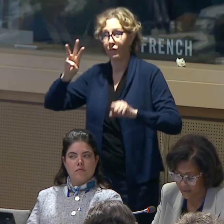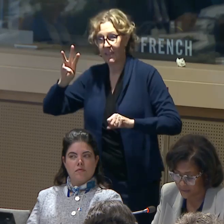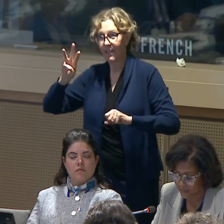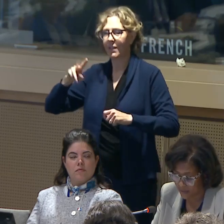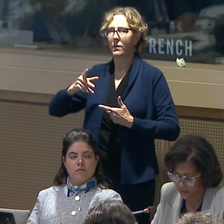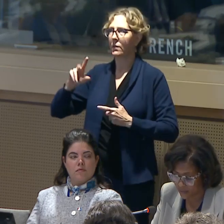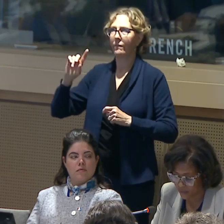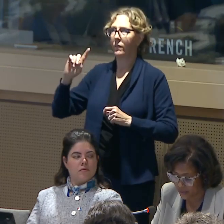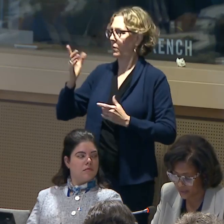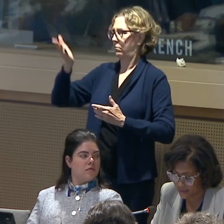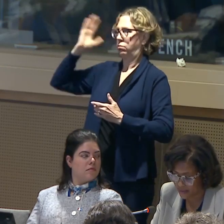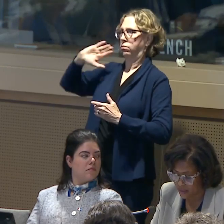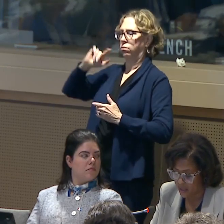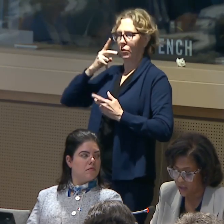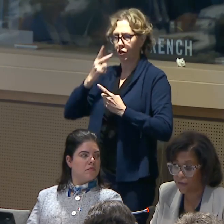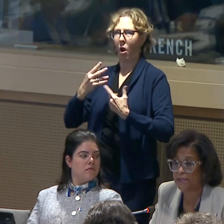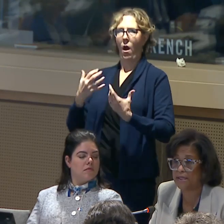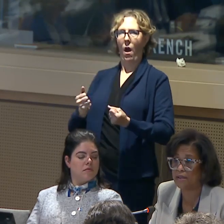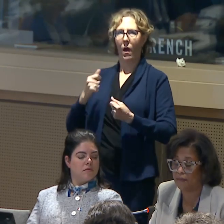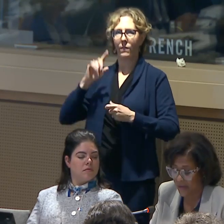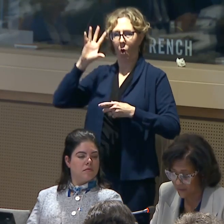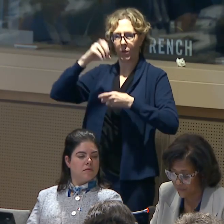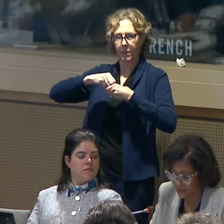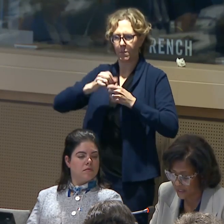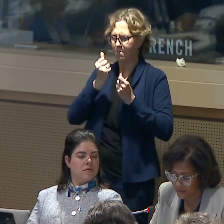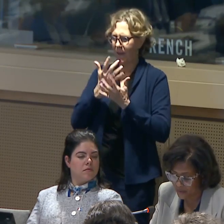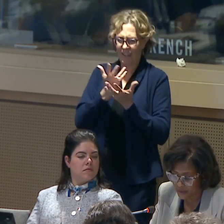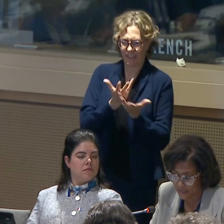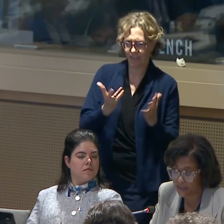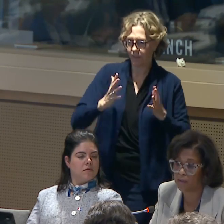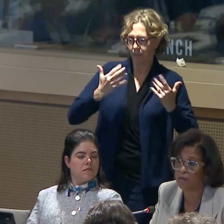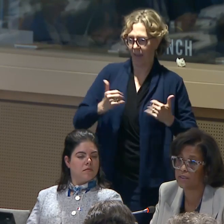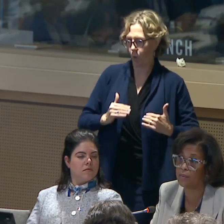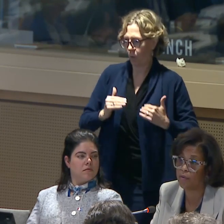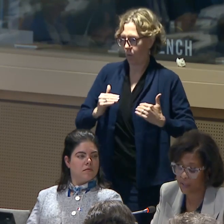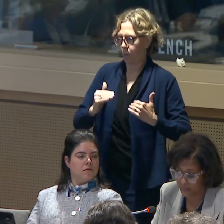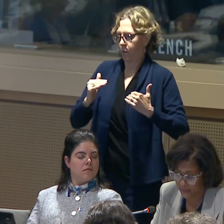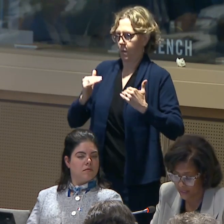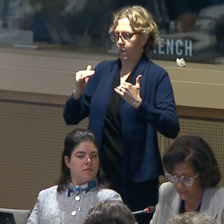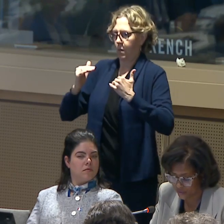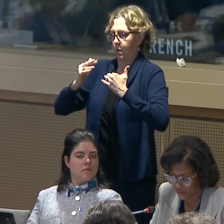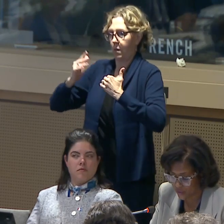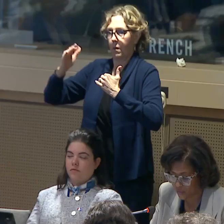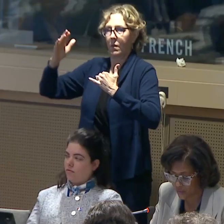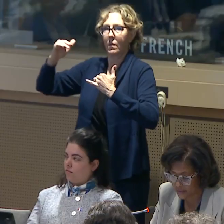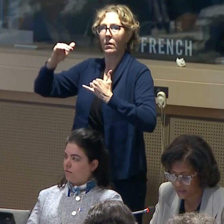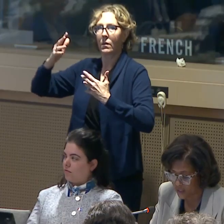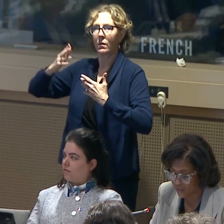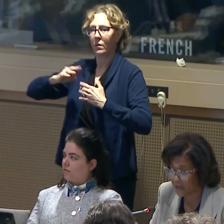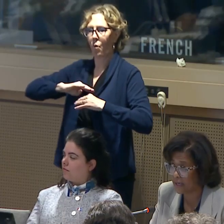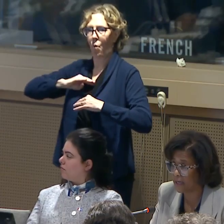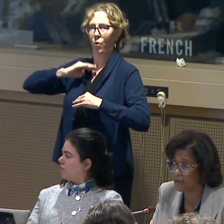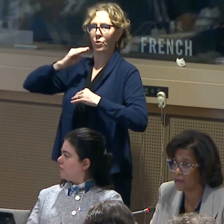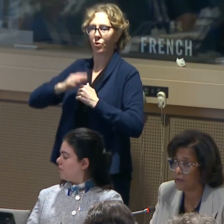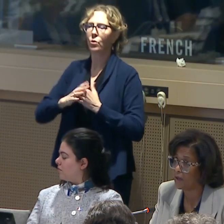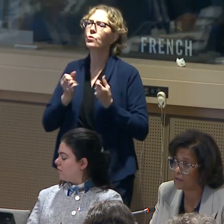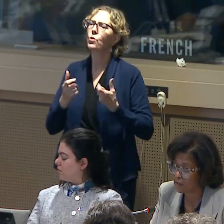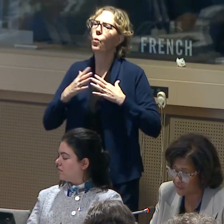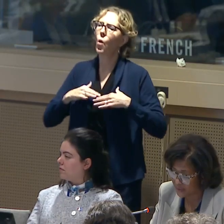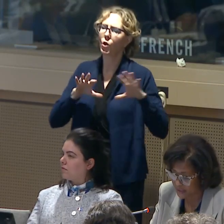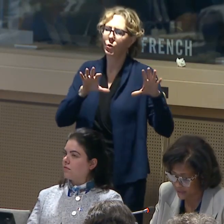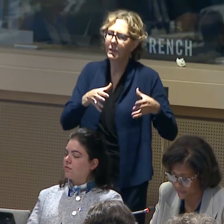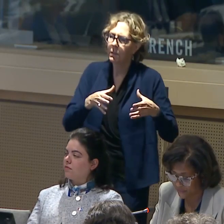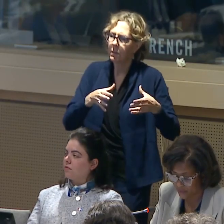functional and active in their communities. A great deal of effort has been spent on supporting pediatric cohorts, creating